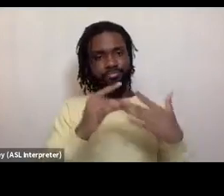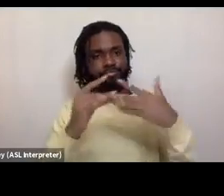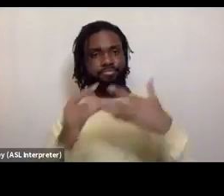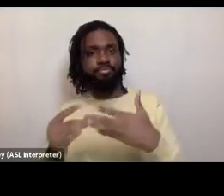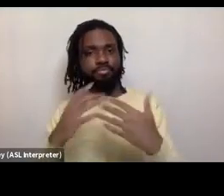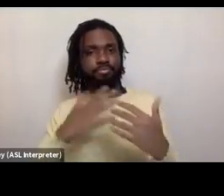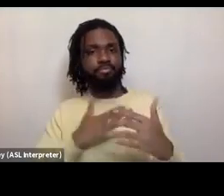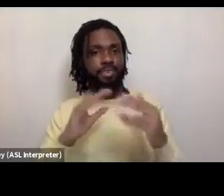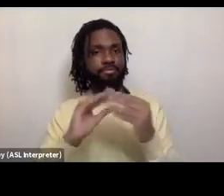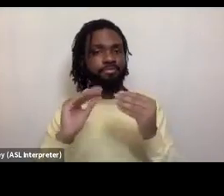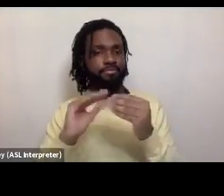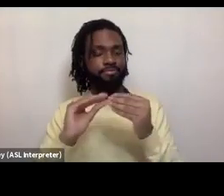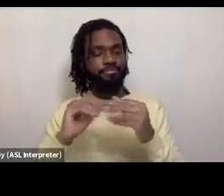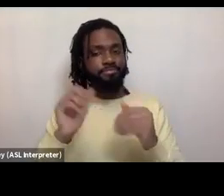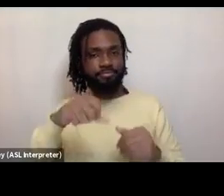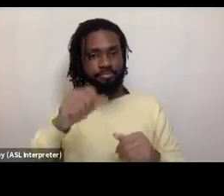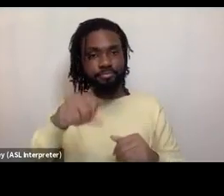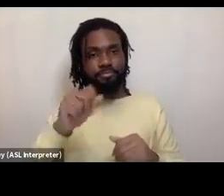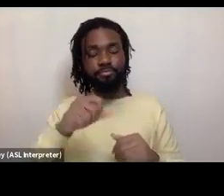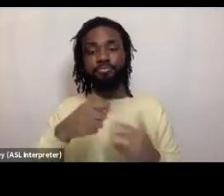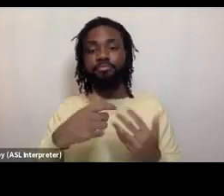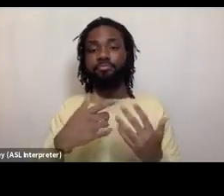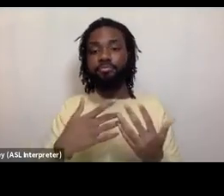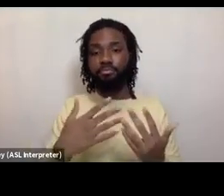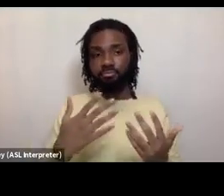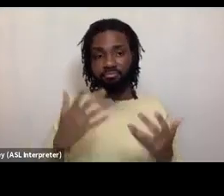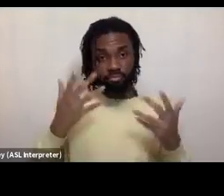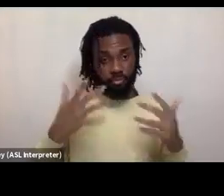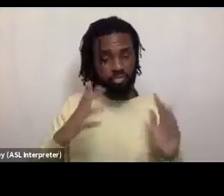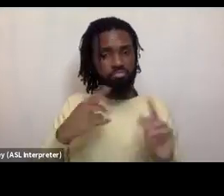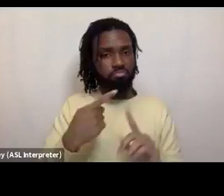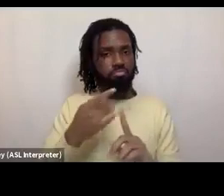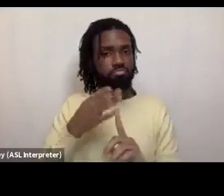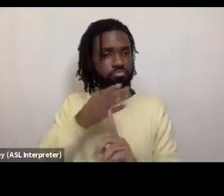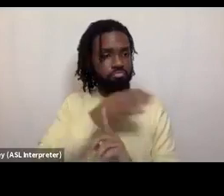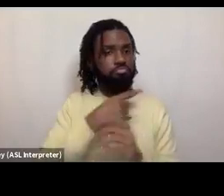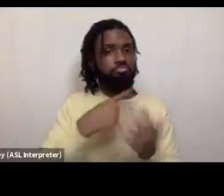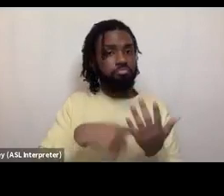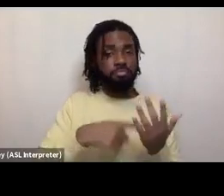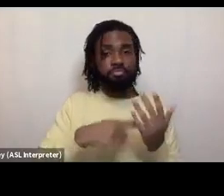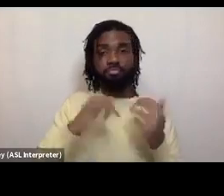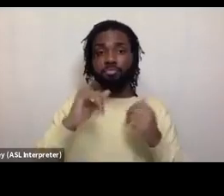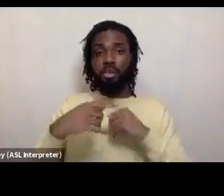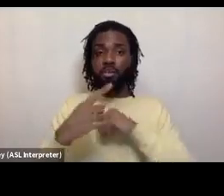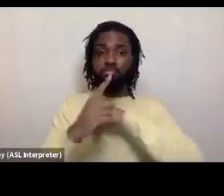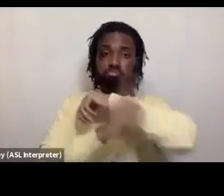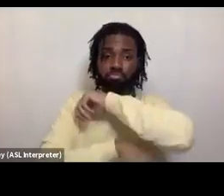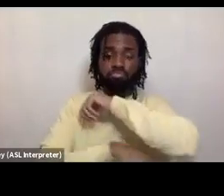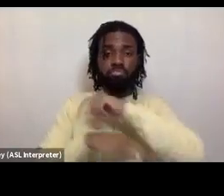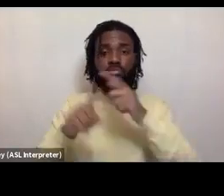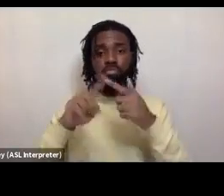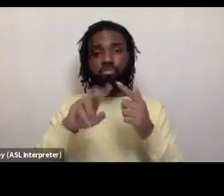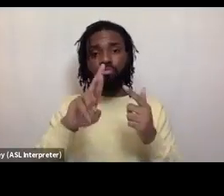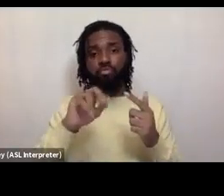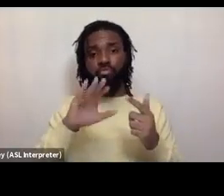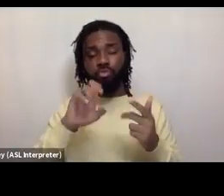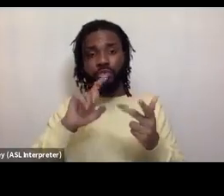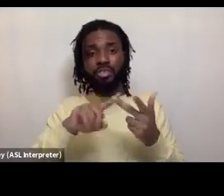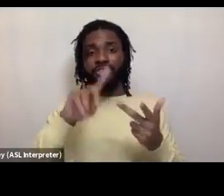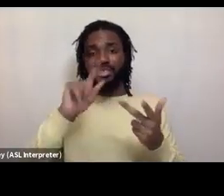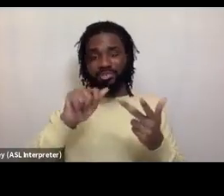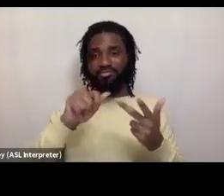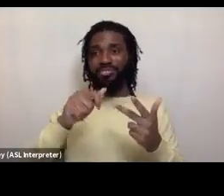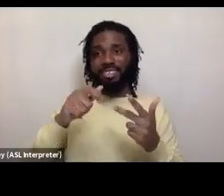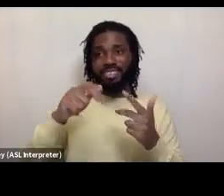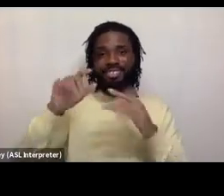that yes, as you know, as mentioned before, criminality, race, and disability are social